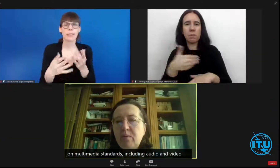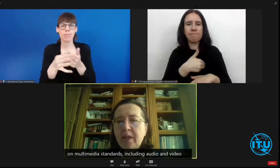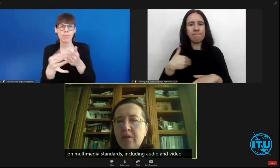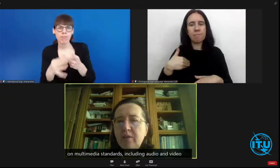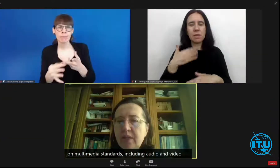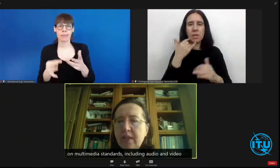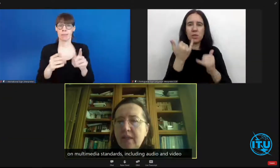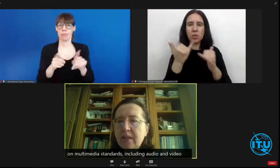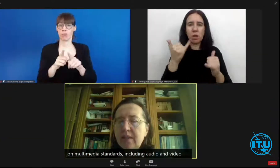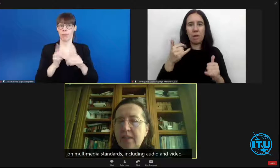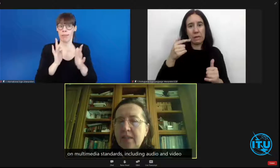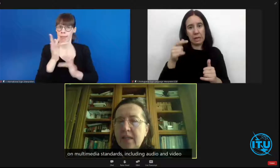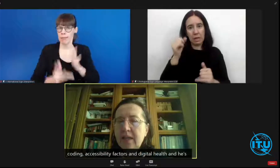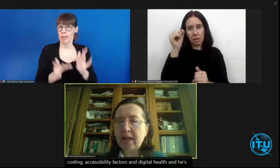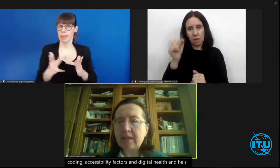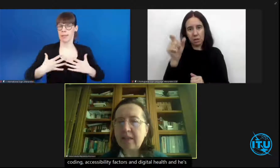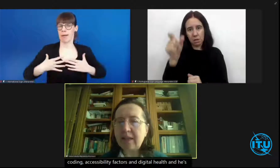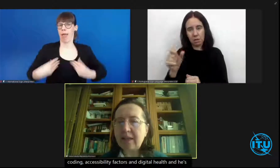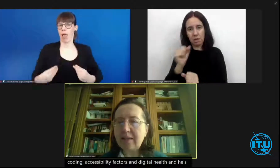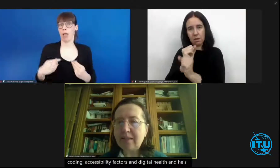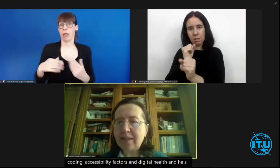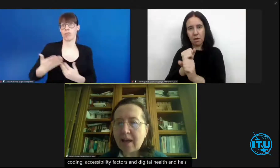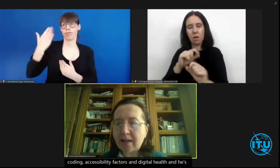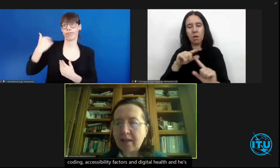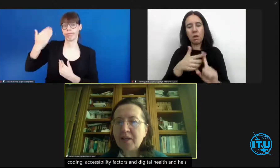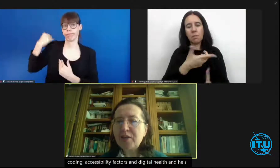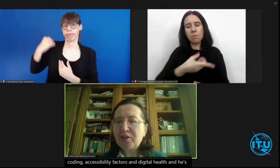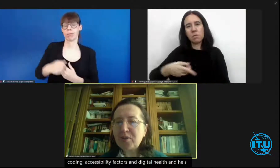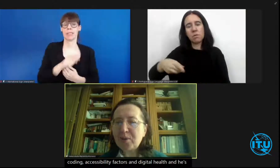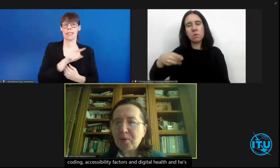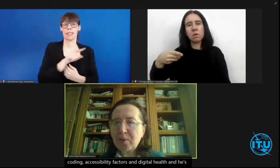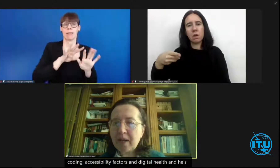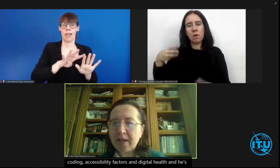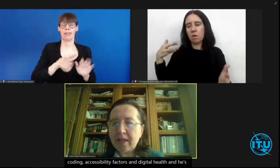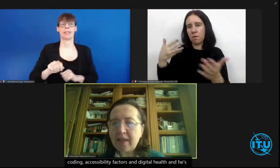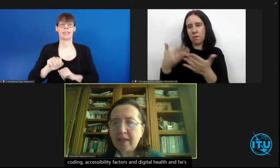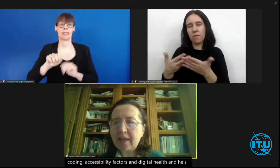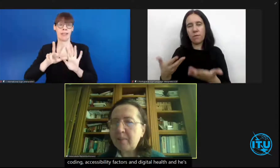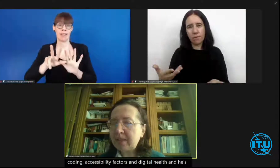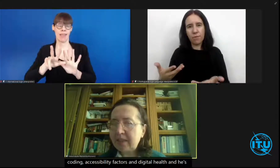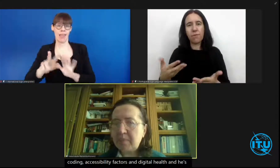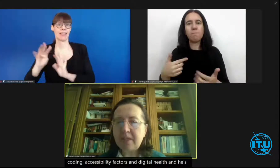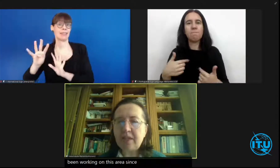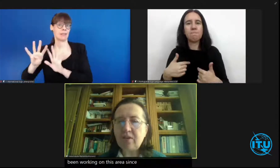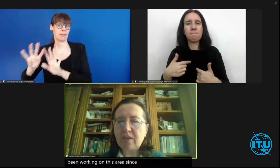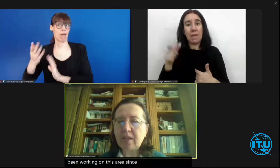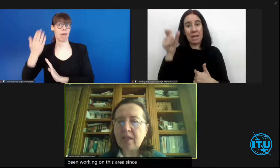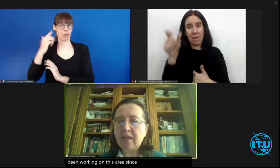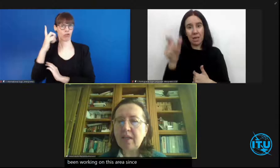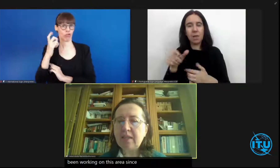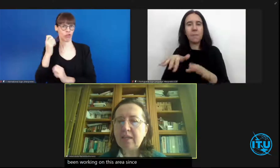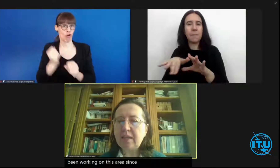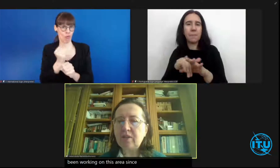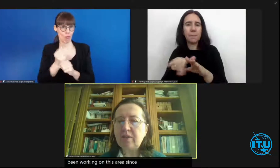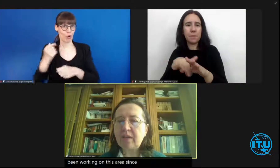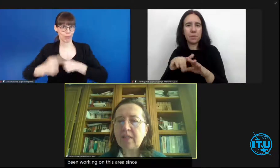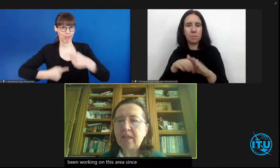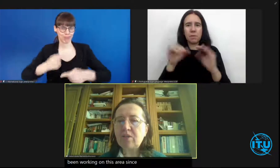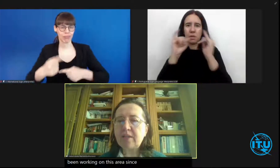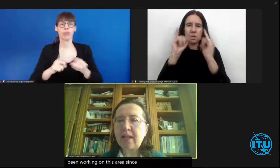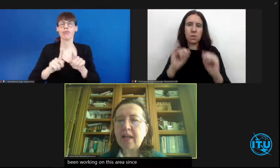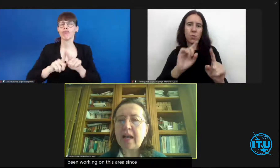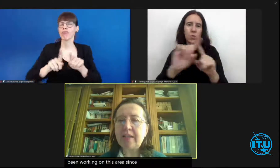he's been working on this area since 1989. So he participates in other